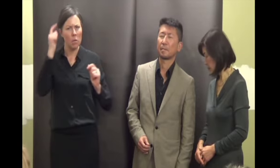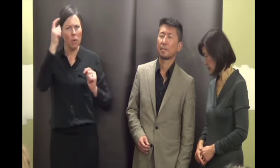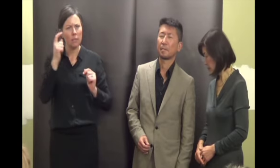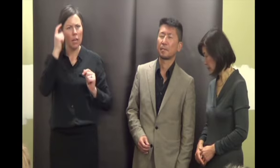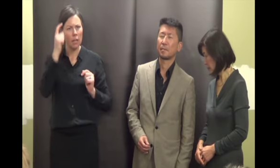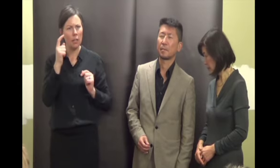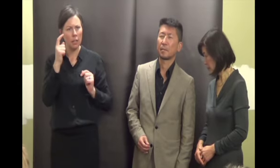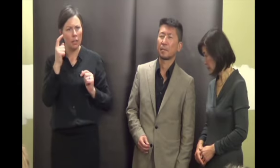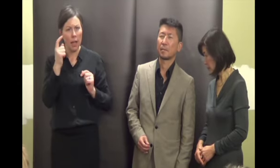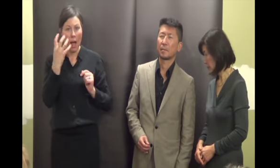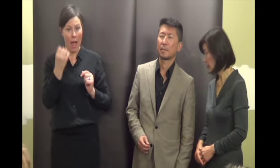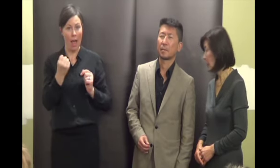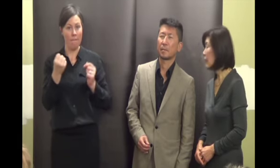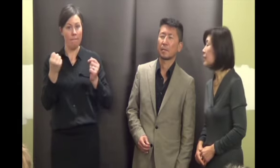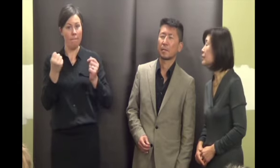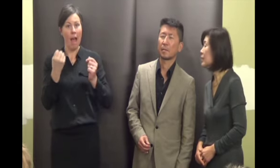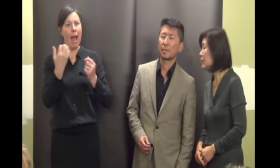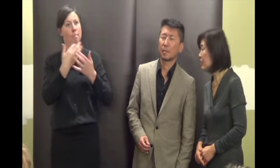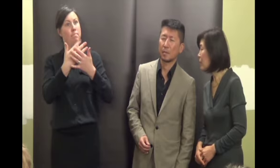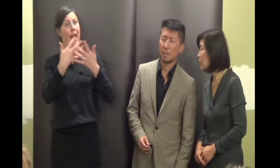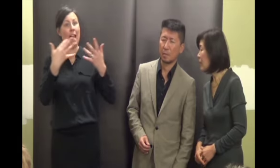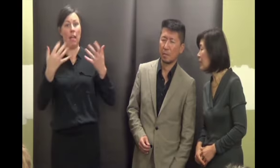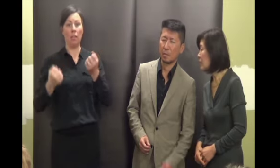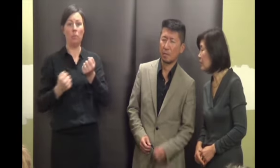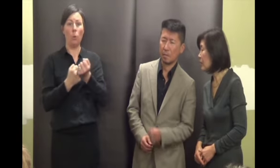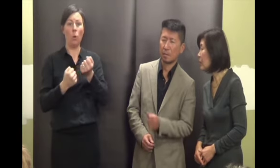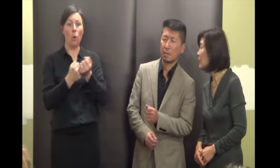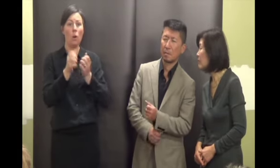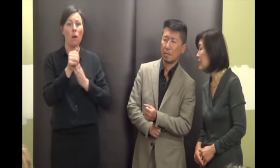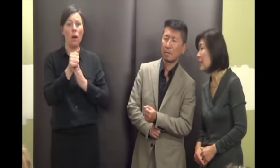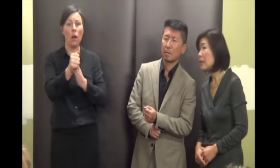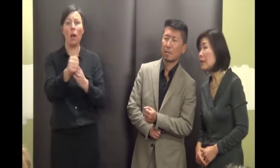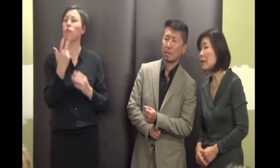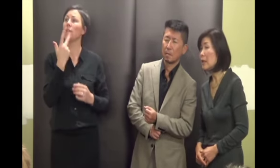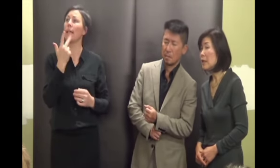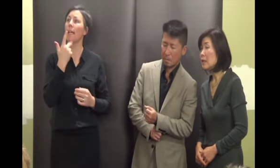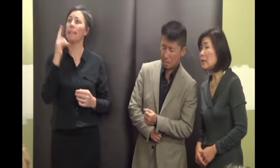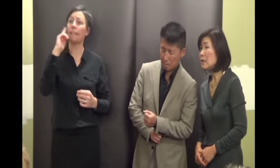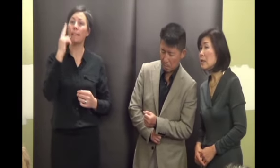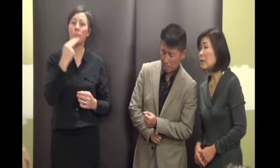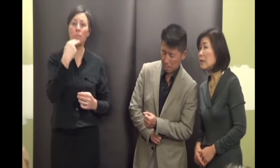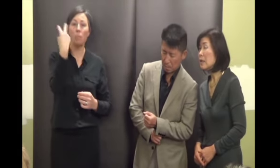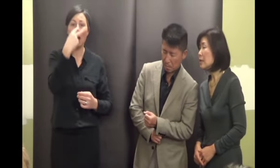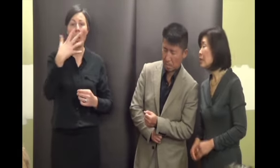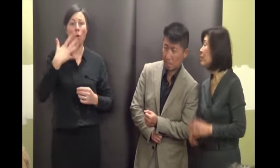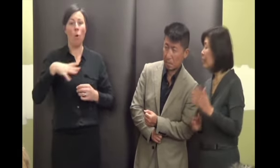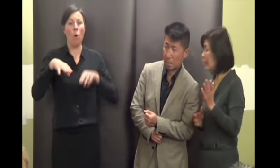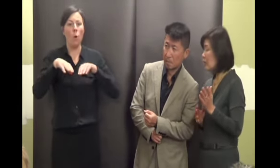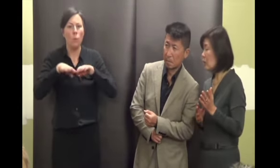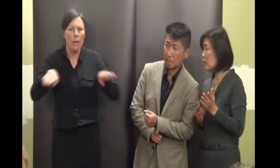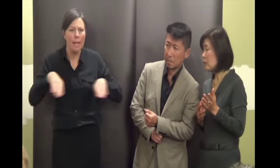are there many support guides? For example, if a deaf-blind person wants to go